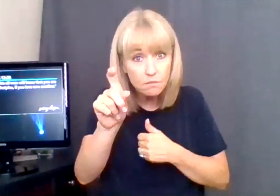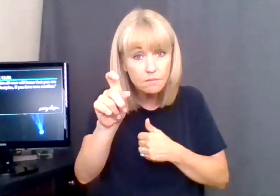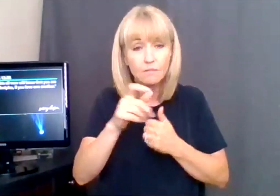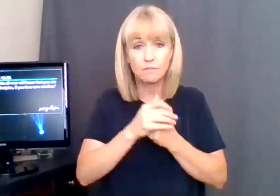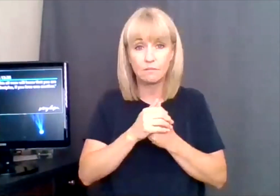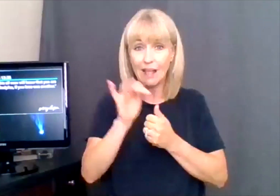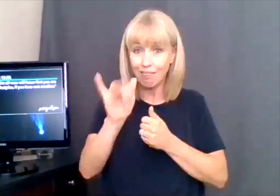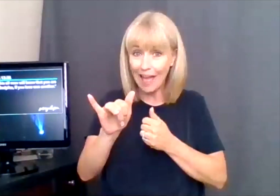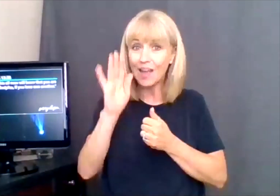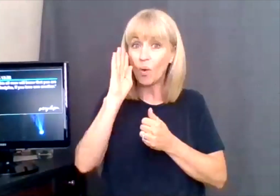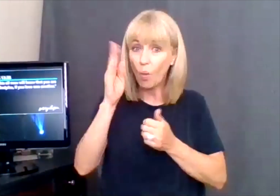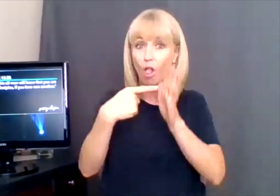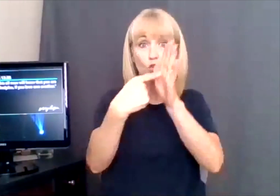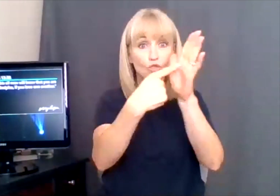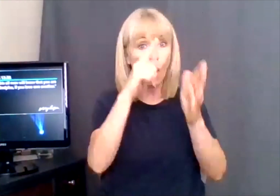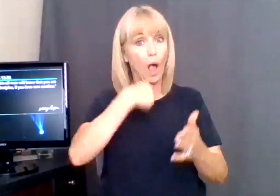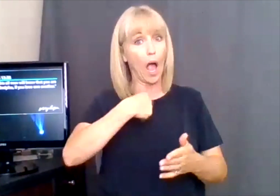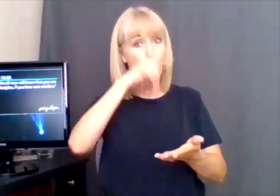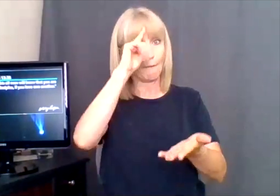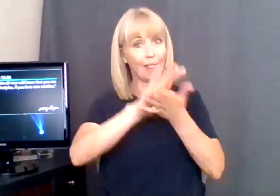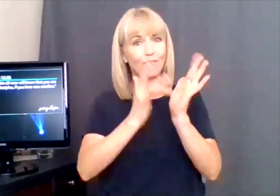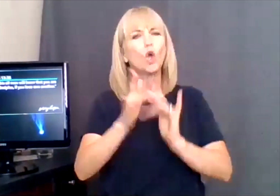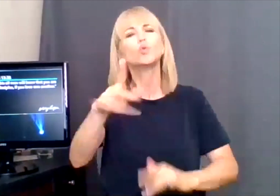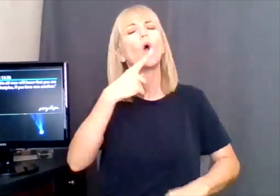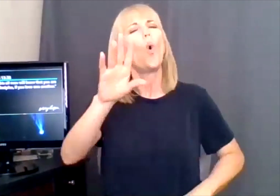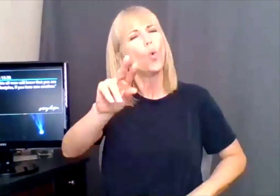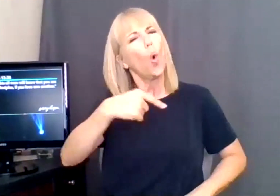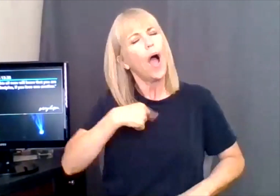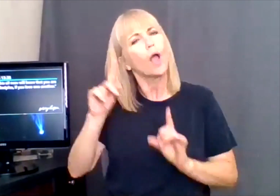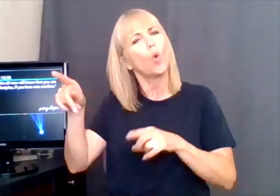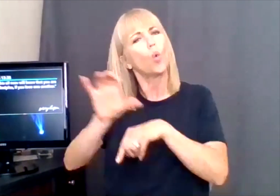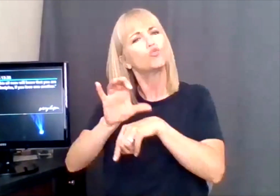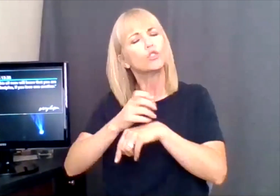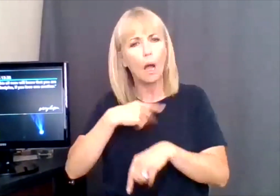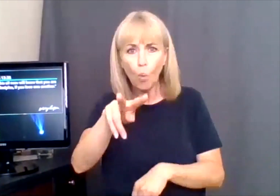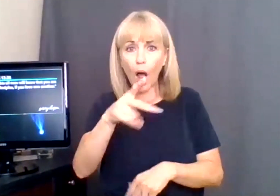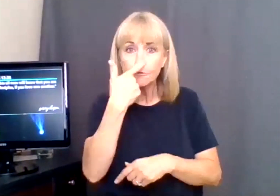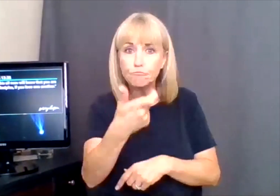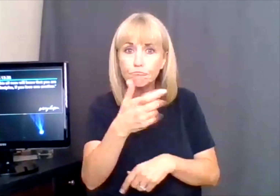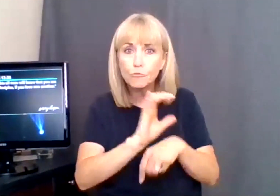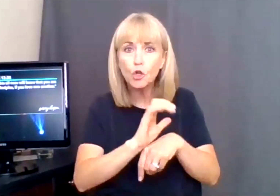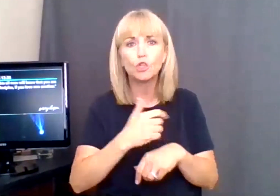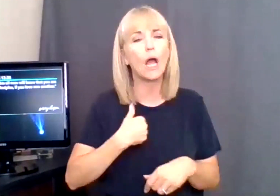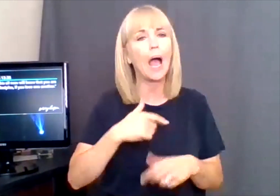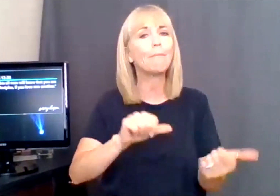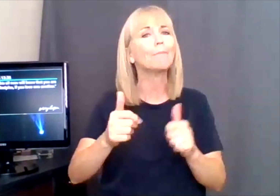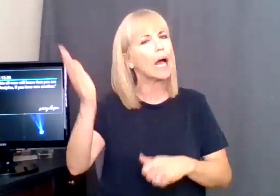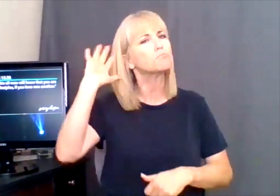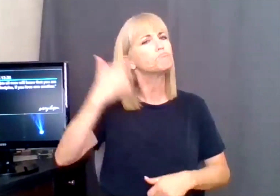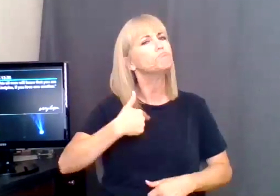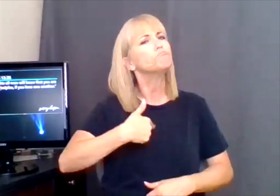people are going to know you're a believer. Now, we can say, oh, I attend church, or I watch church, or yeah, I was baptized way back